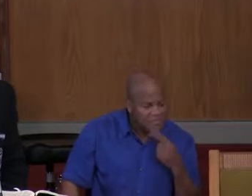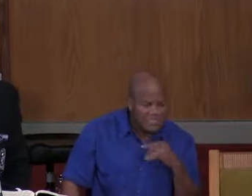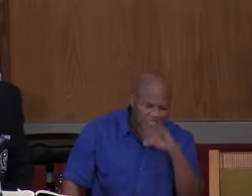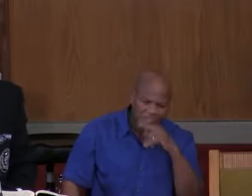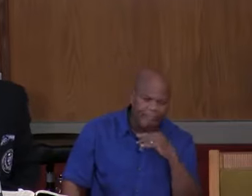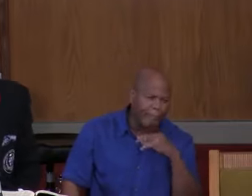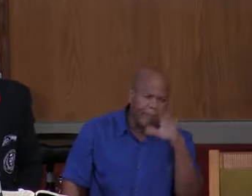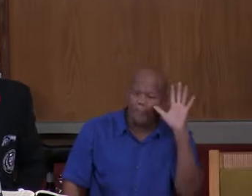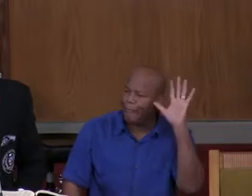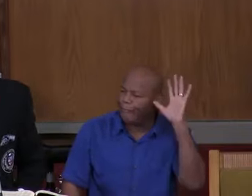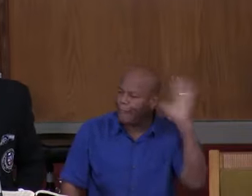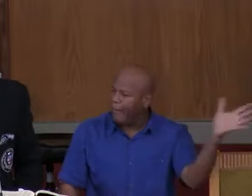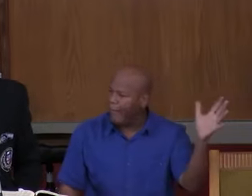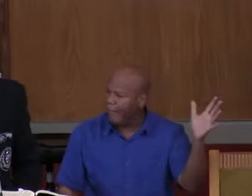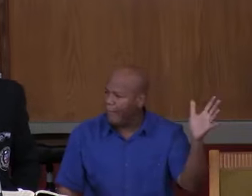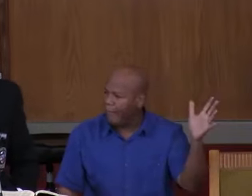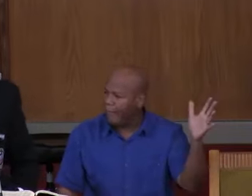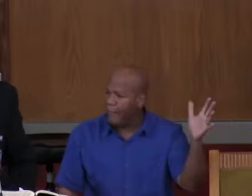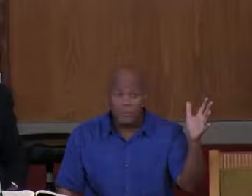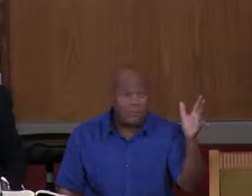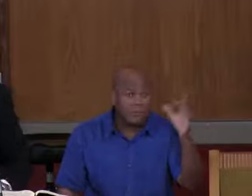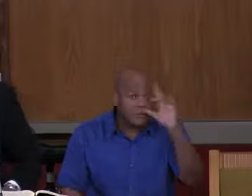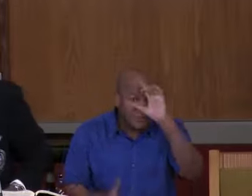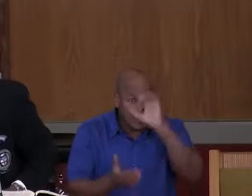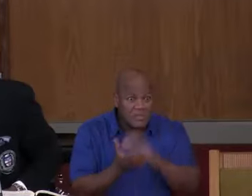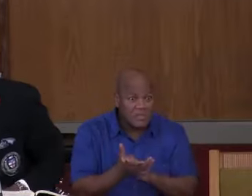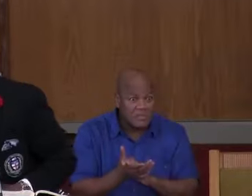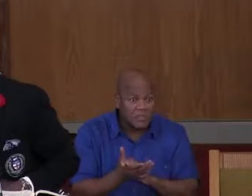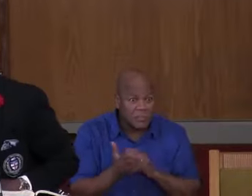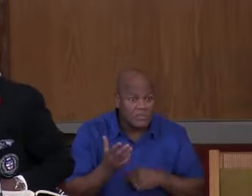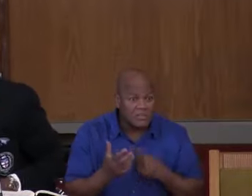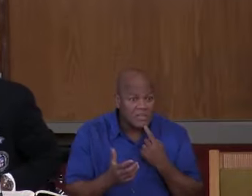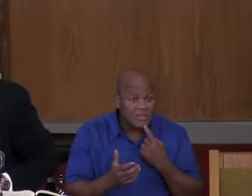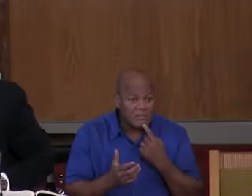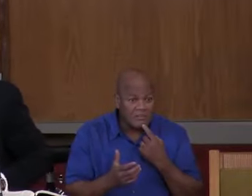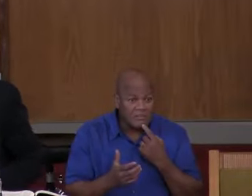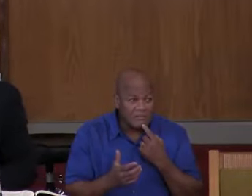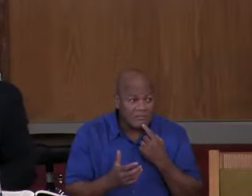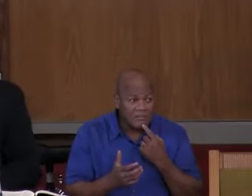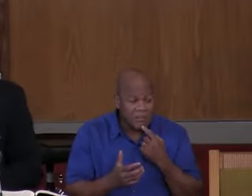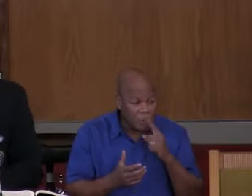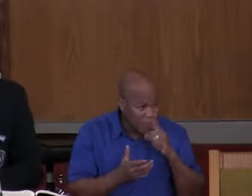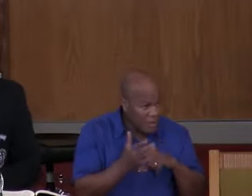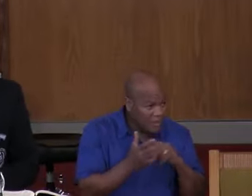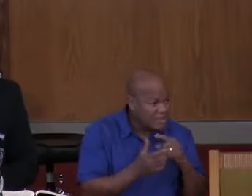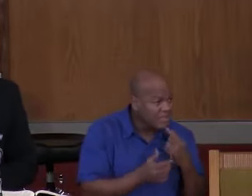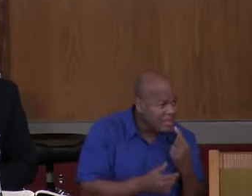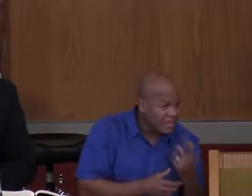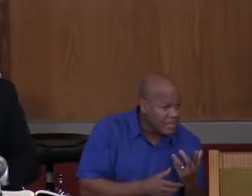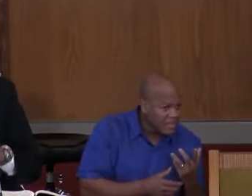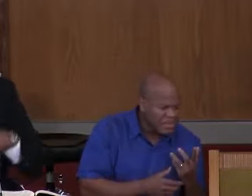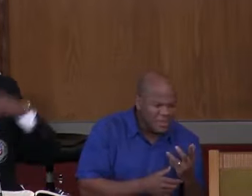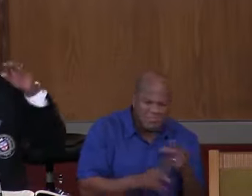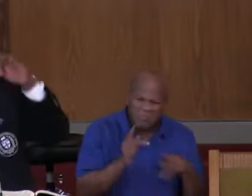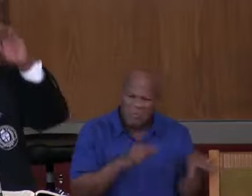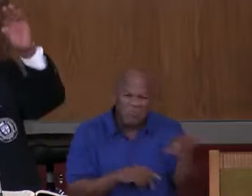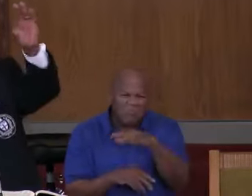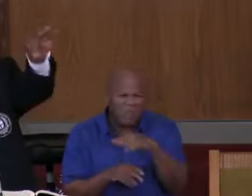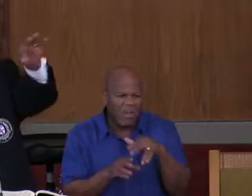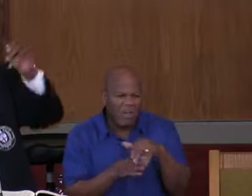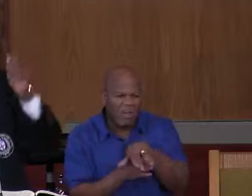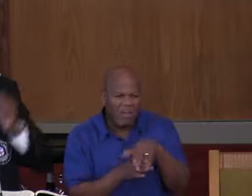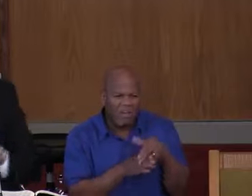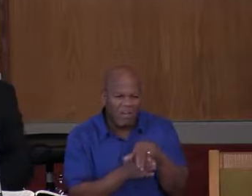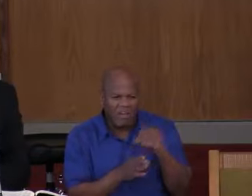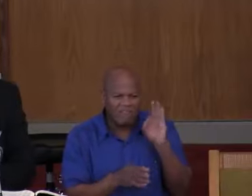Do we believe what we say we believe? We flaky folk. Matter of fact, even what we